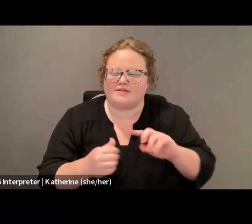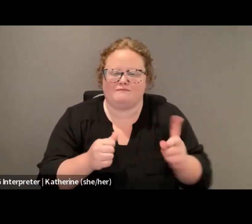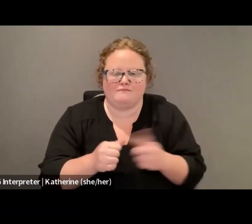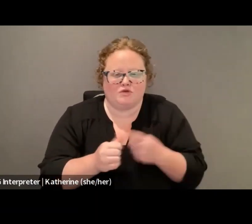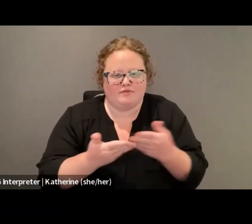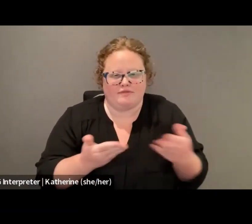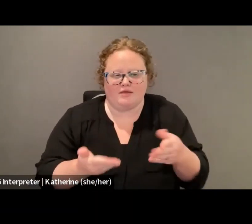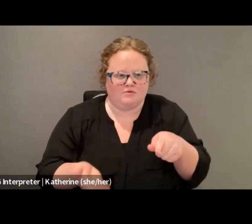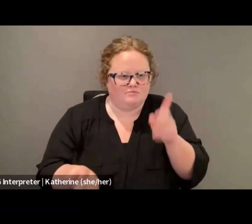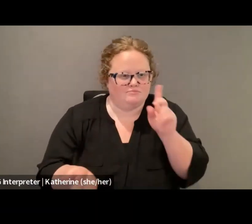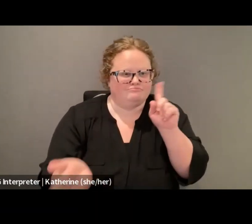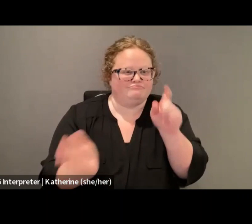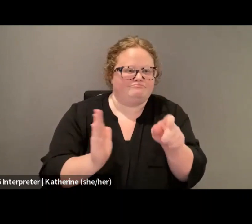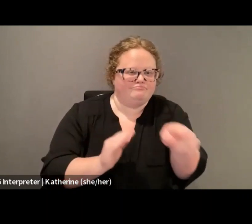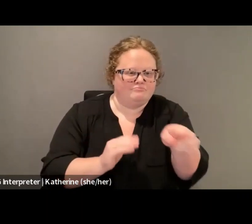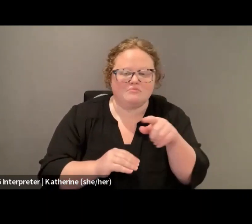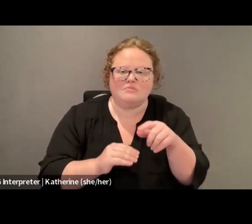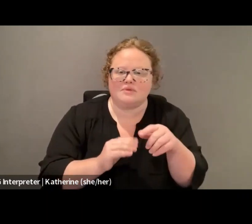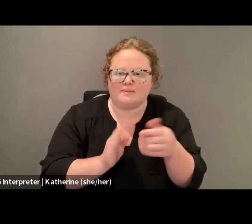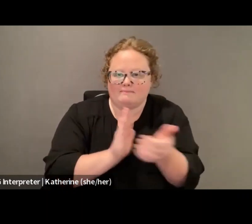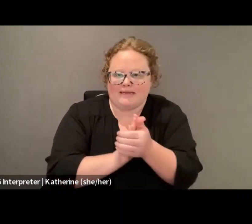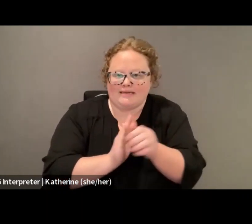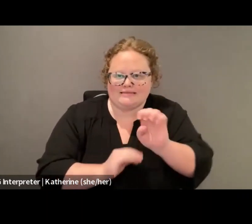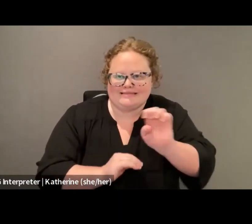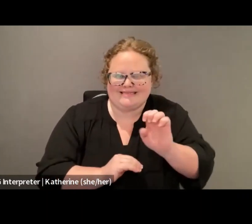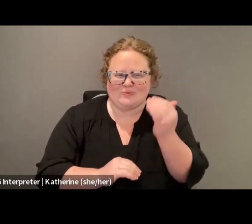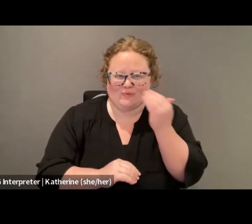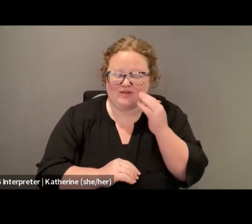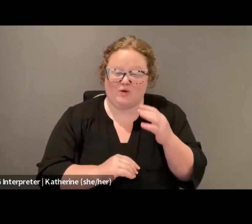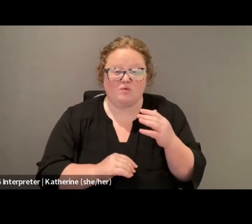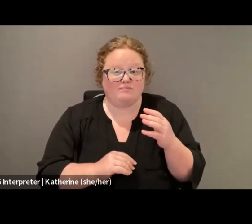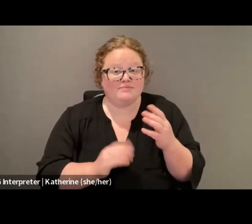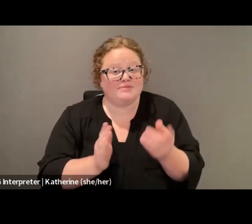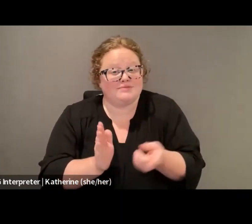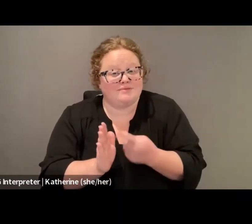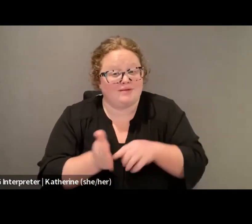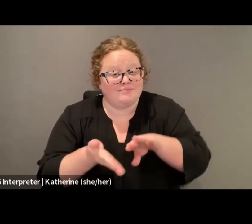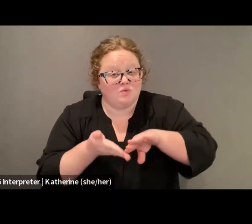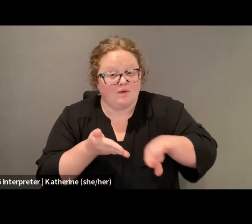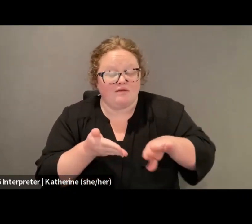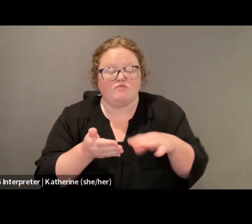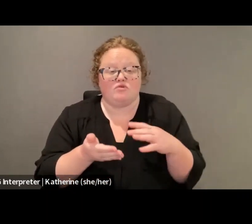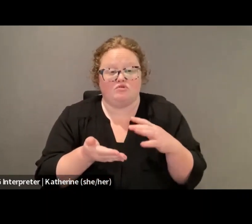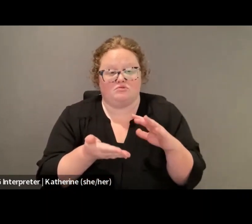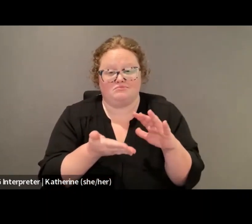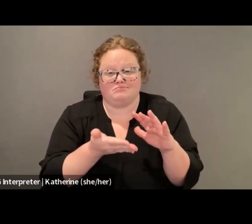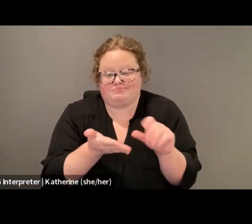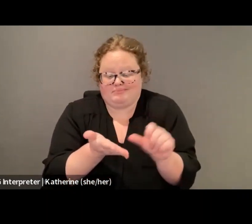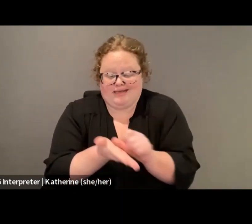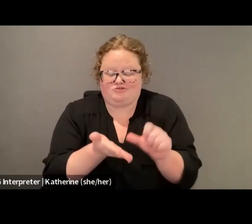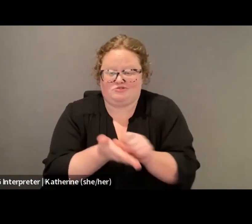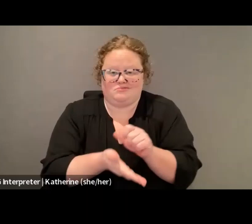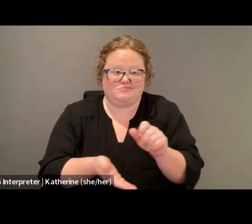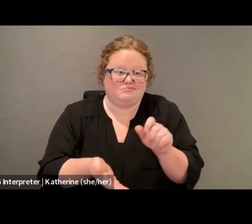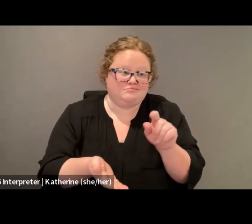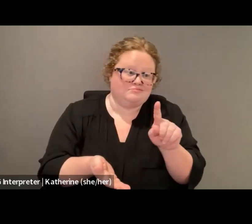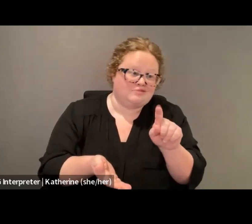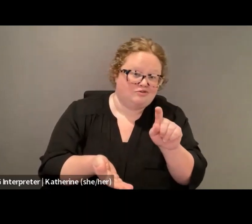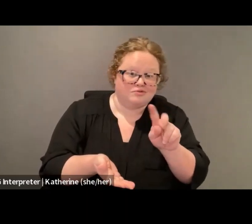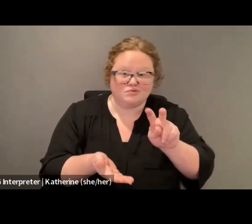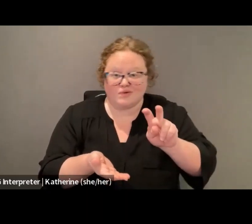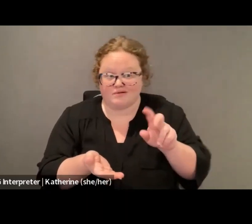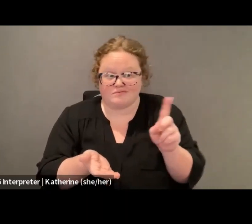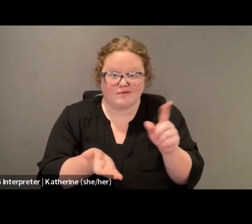to Appendix E. And as we know, waivers can be hundreds. I've seen waivers in the thousands of pages. So this is the first thing you're